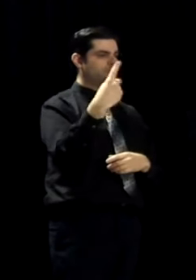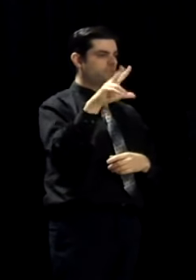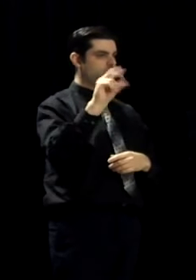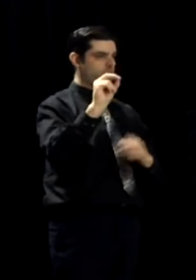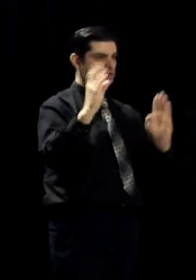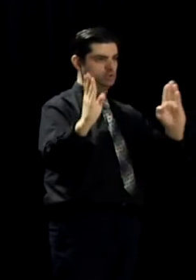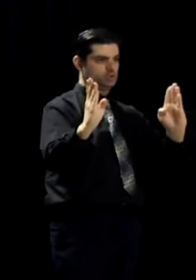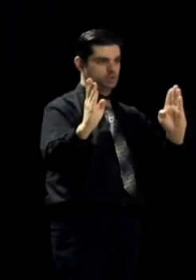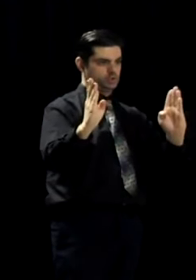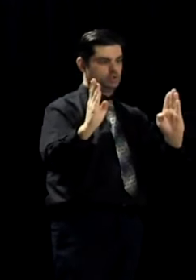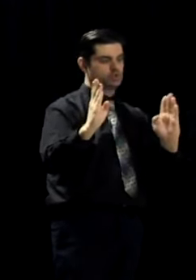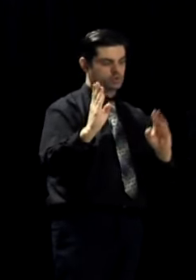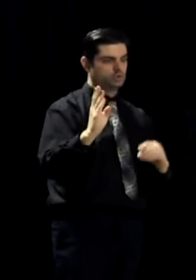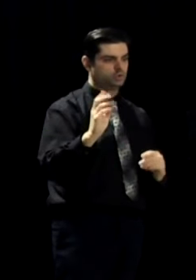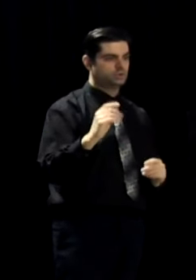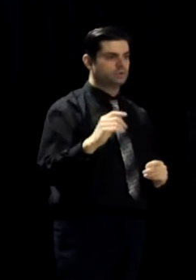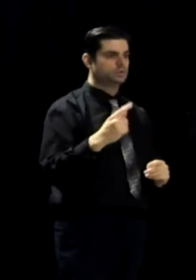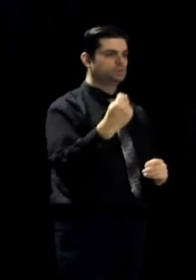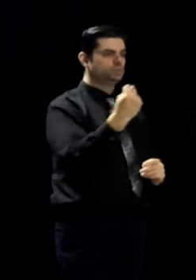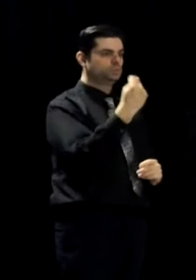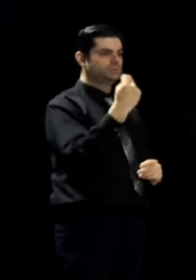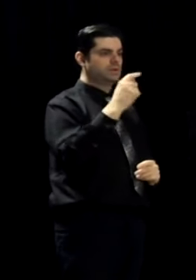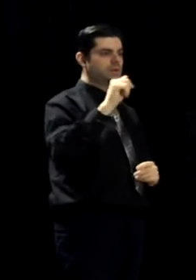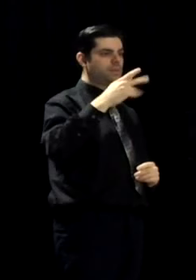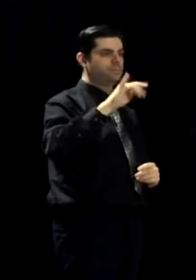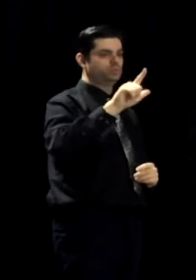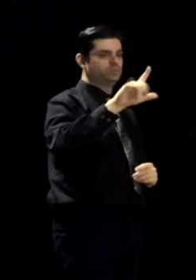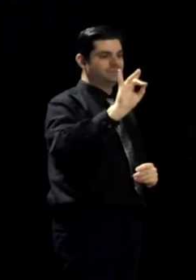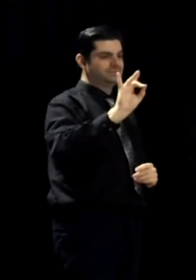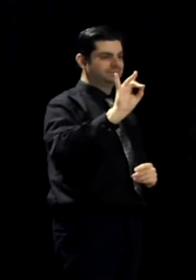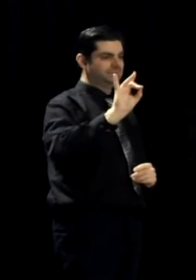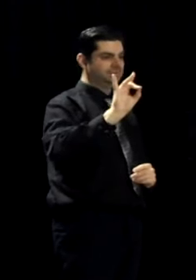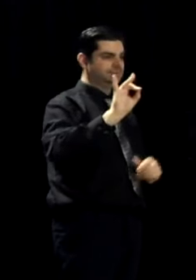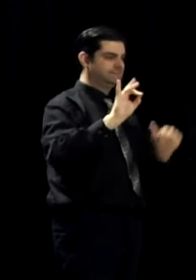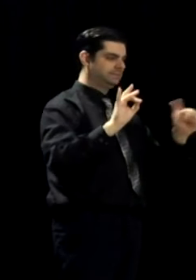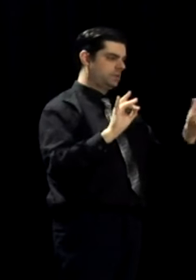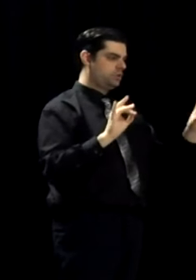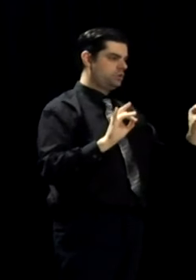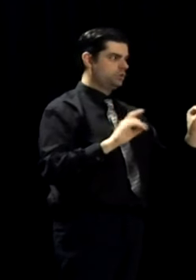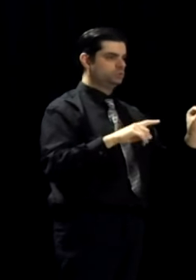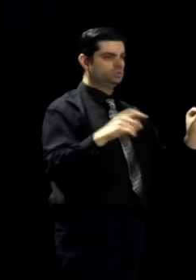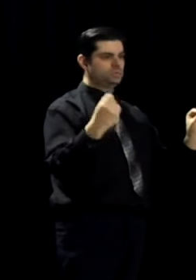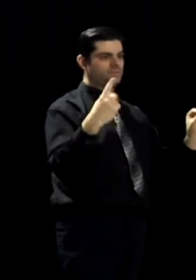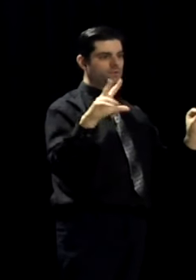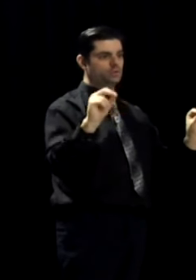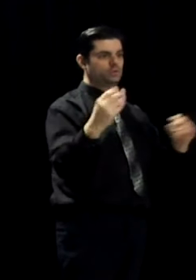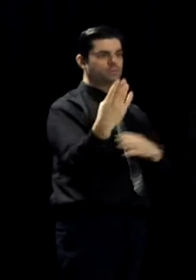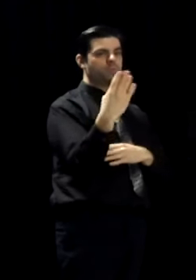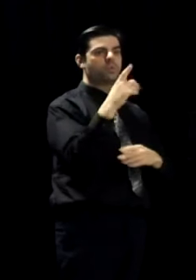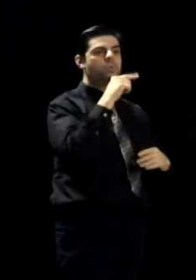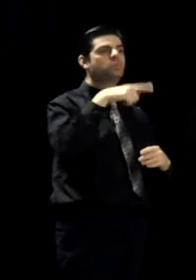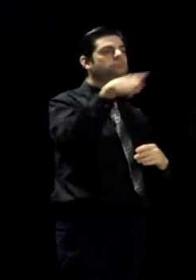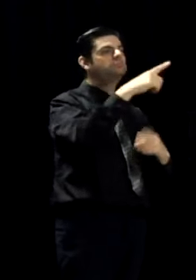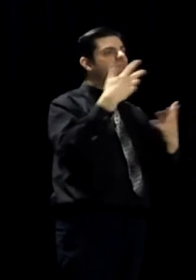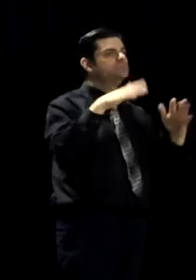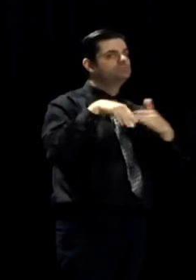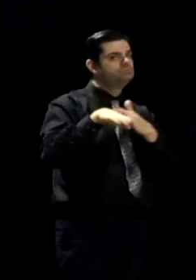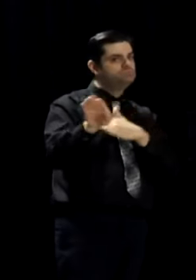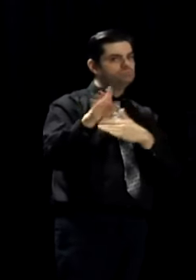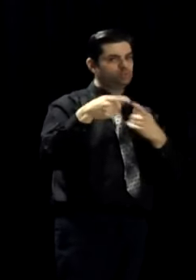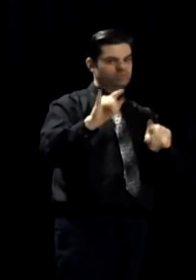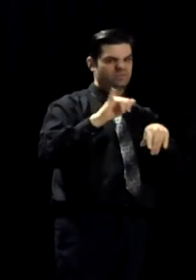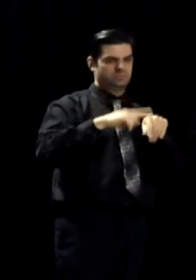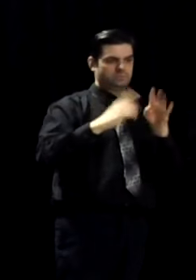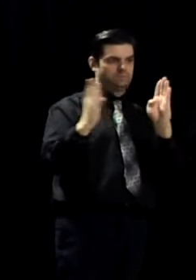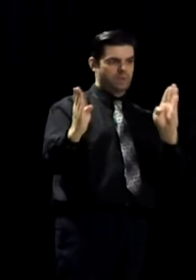Tuesday, April 28th, 10:30, 11:30, East Syracuse Walmart. This individual is tested positive. This individual